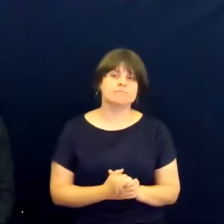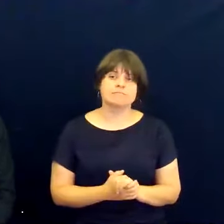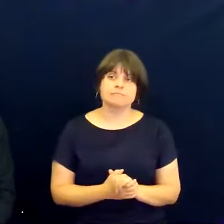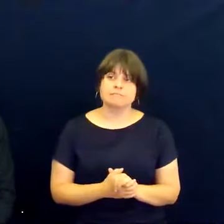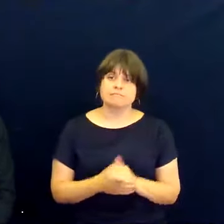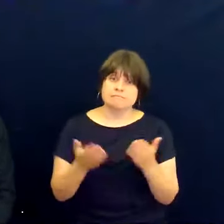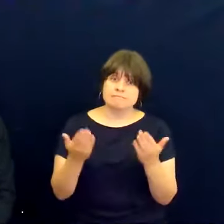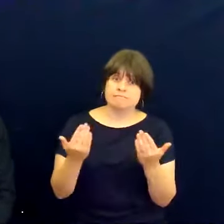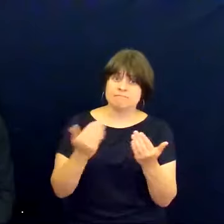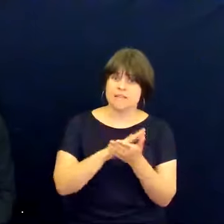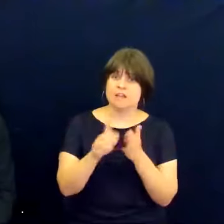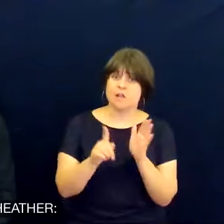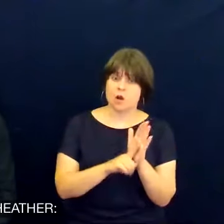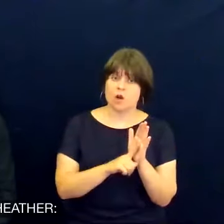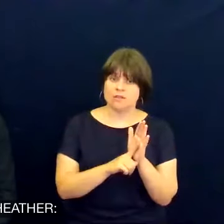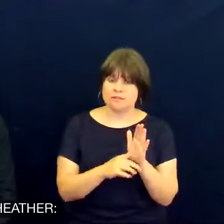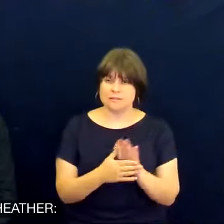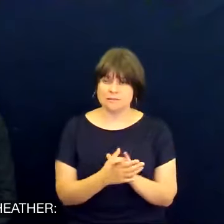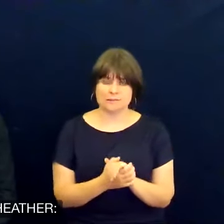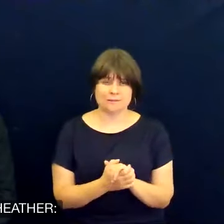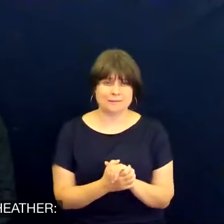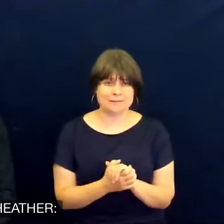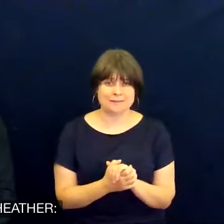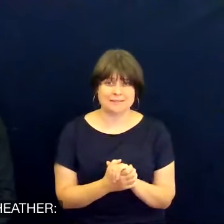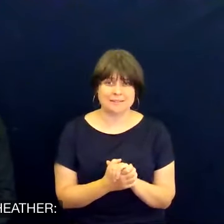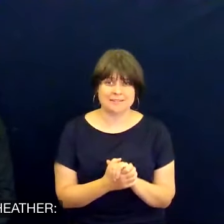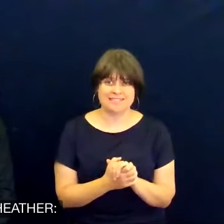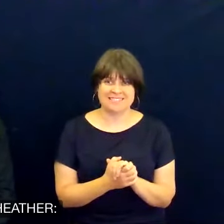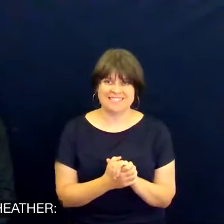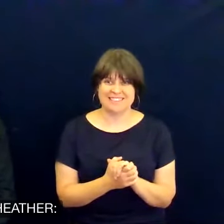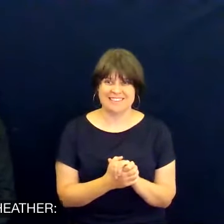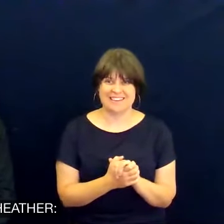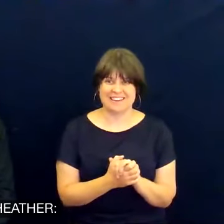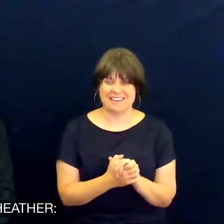Heather, do you have it? Muted by host. Mute. Currently unmuted. Button.